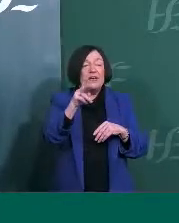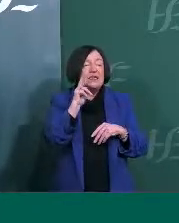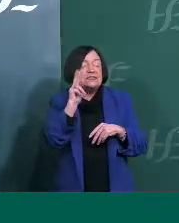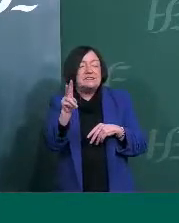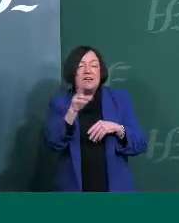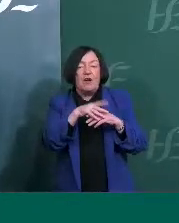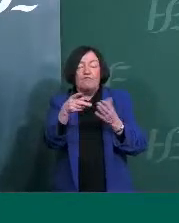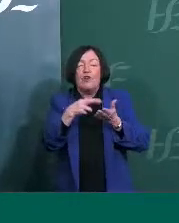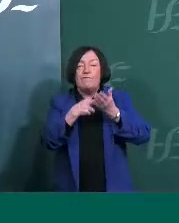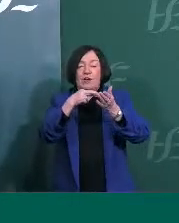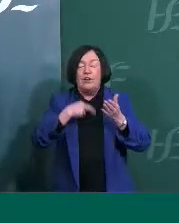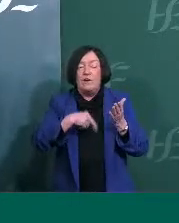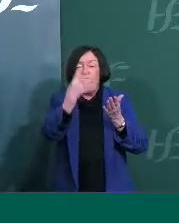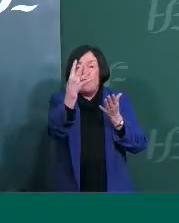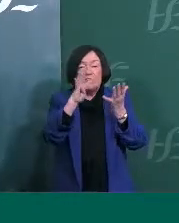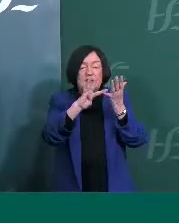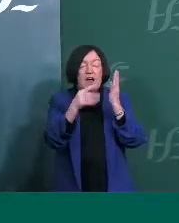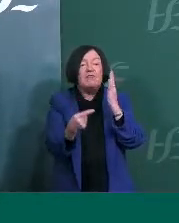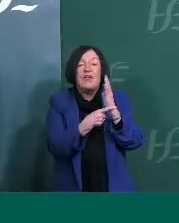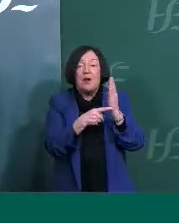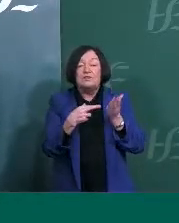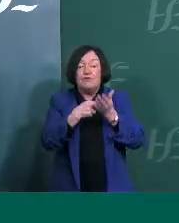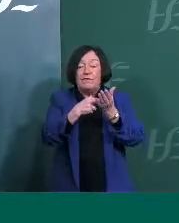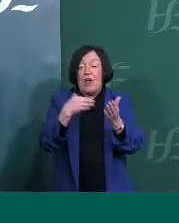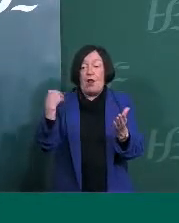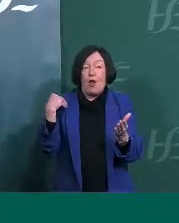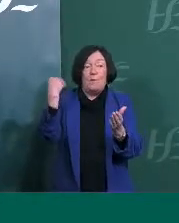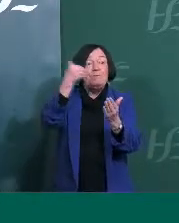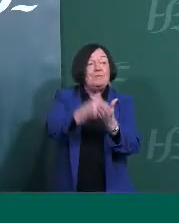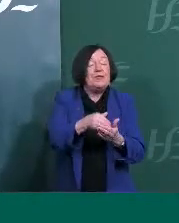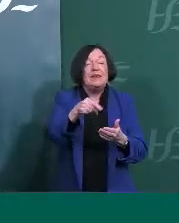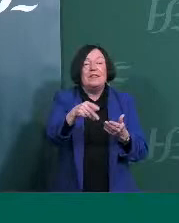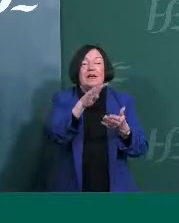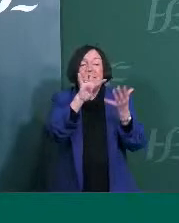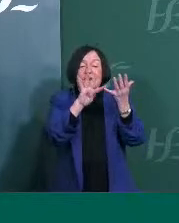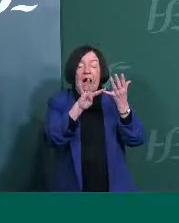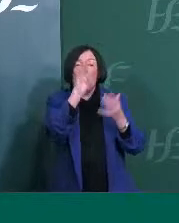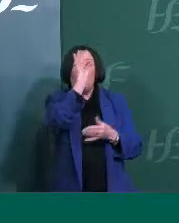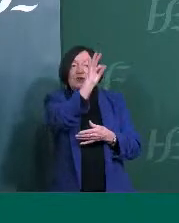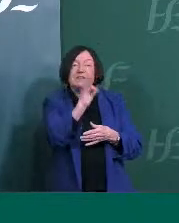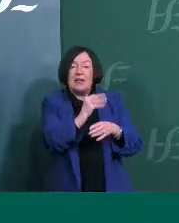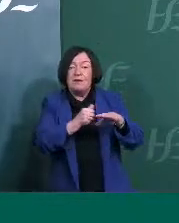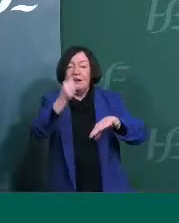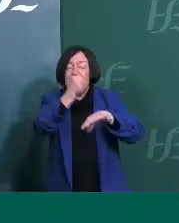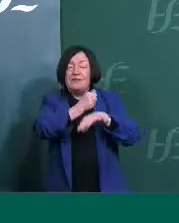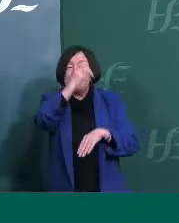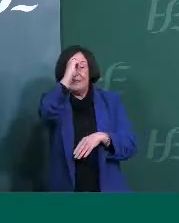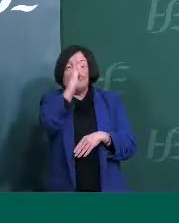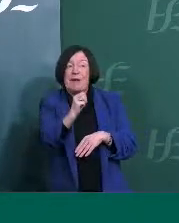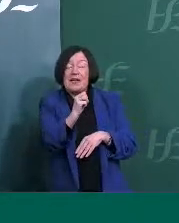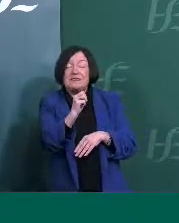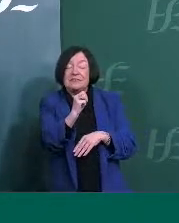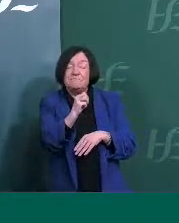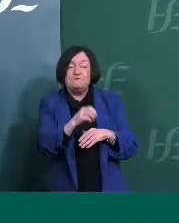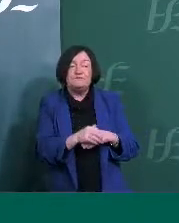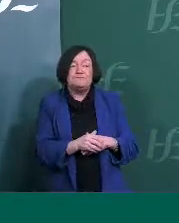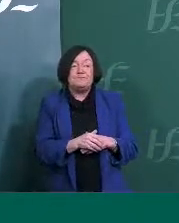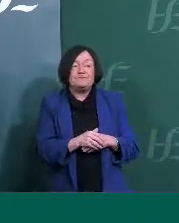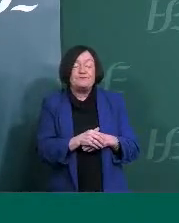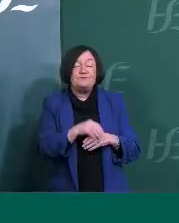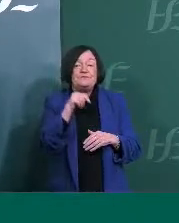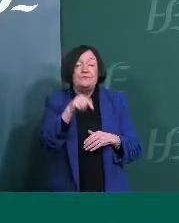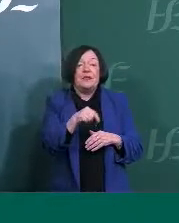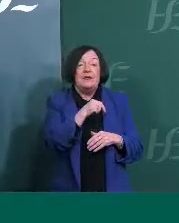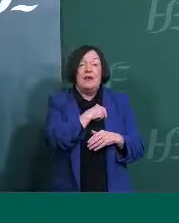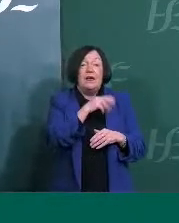terms of referrals, nearly 49,000 referrals year to date, and that's nearly 9% above the expected year to date activity. In terms